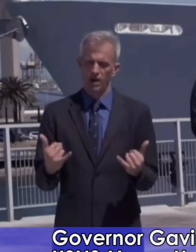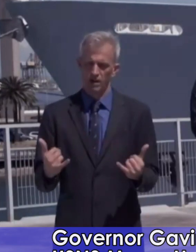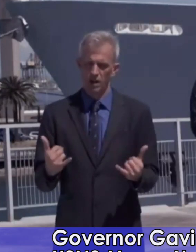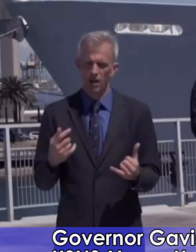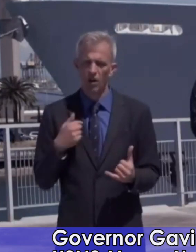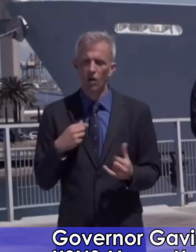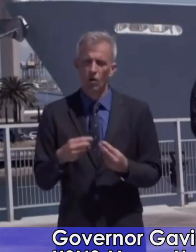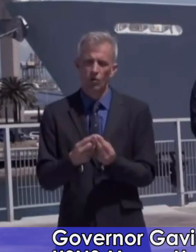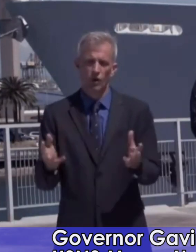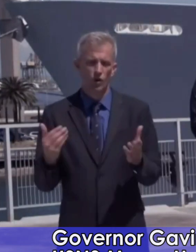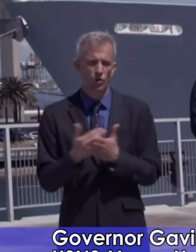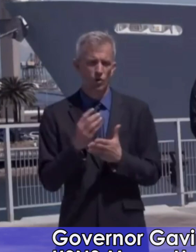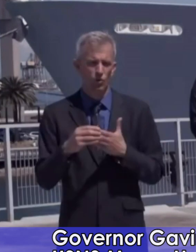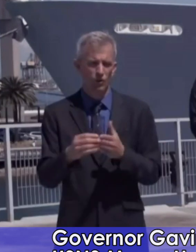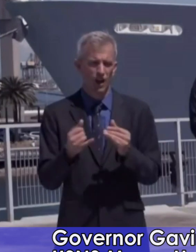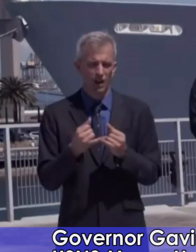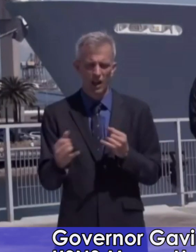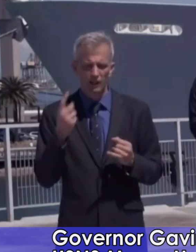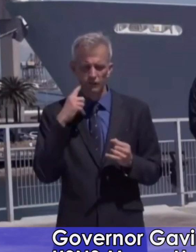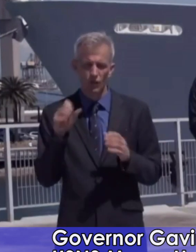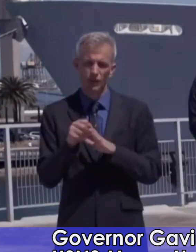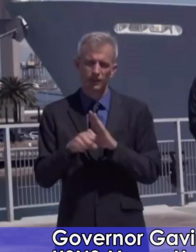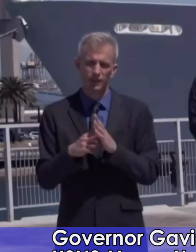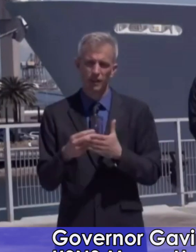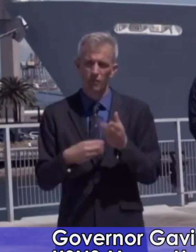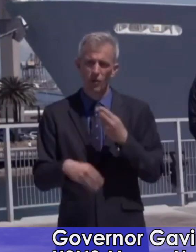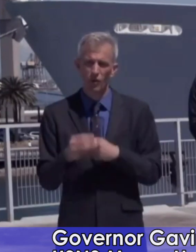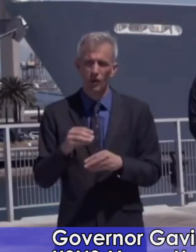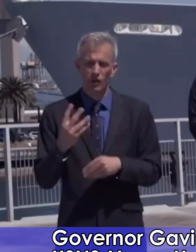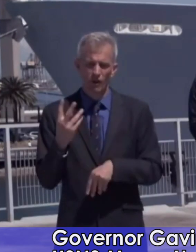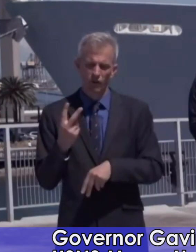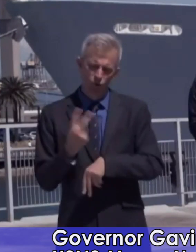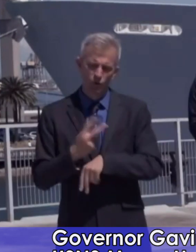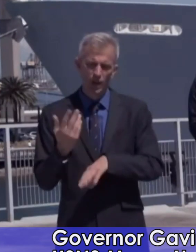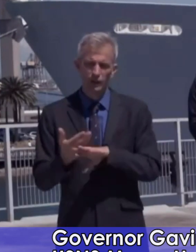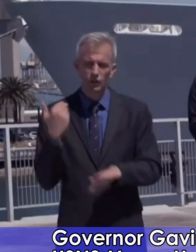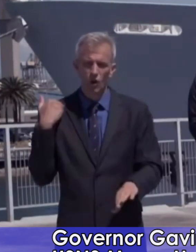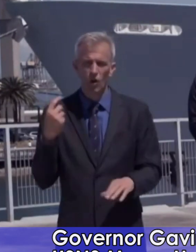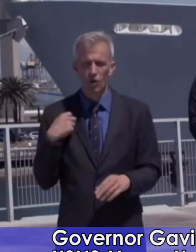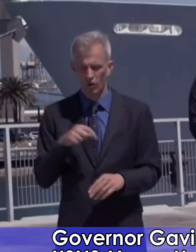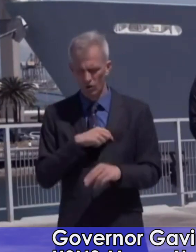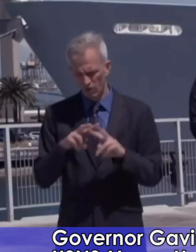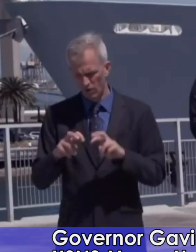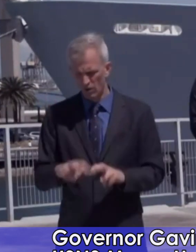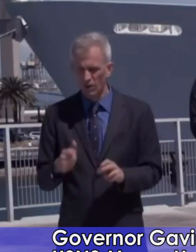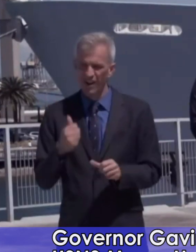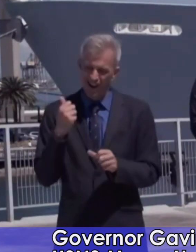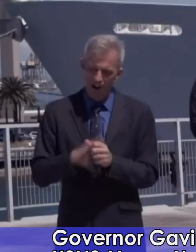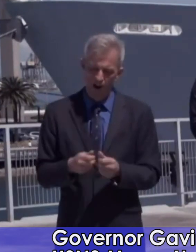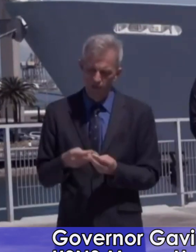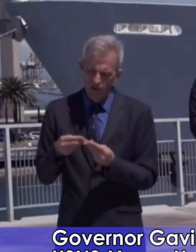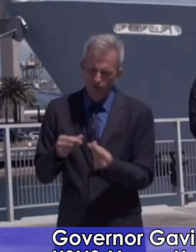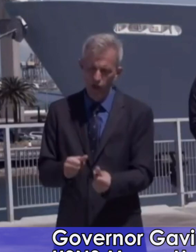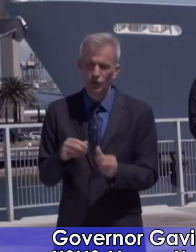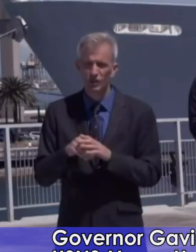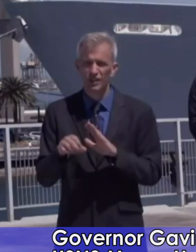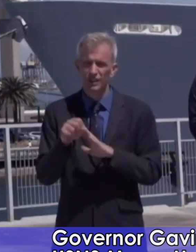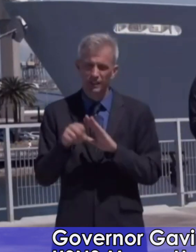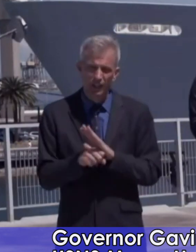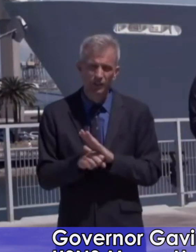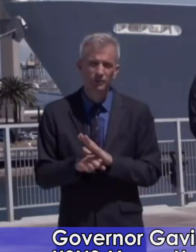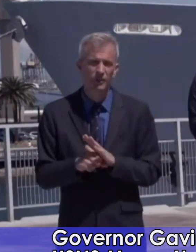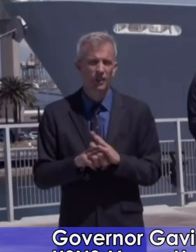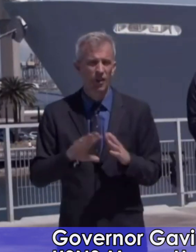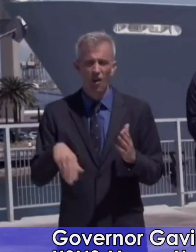for our state budget just 48 hours ago, and we are looking at every single expenditure in our state. And all I